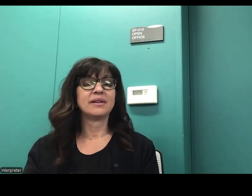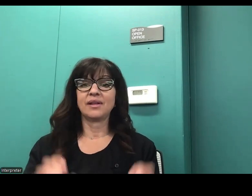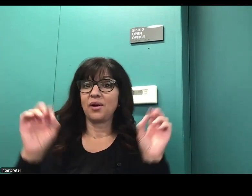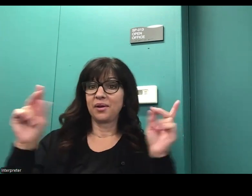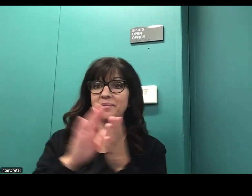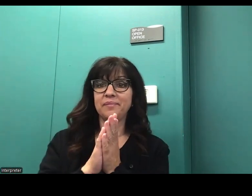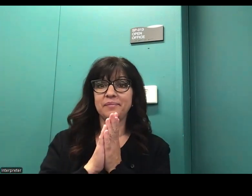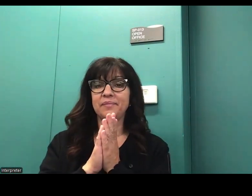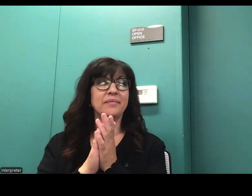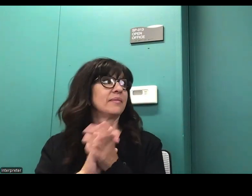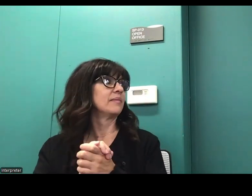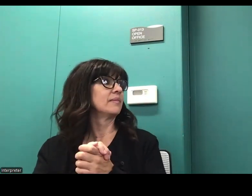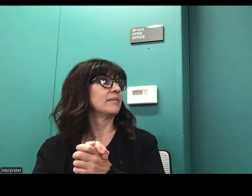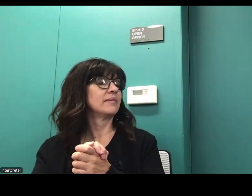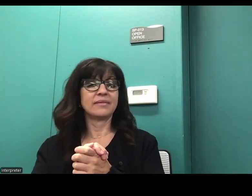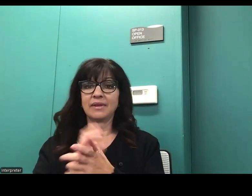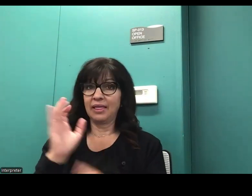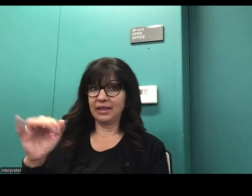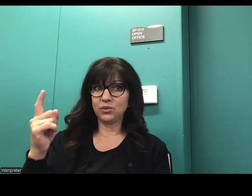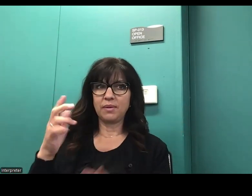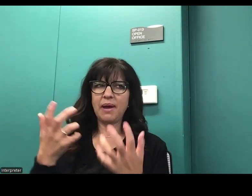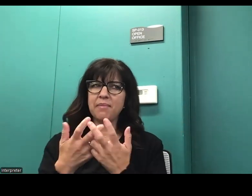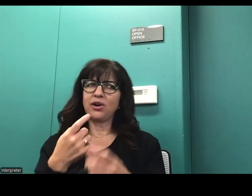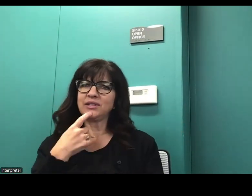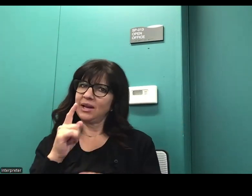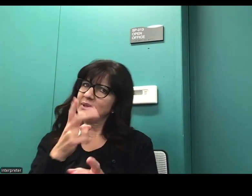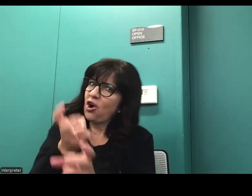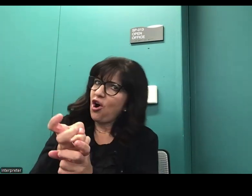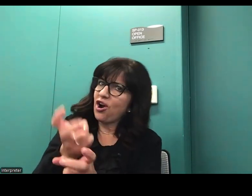Okay. That's why my partner says it was kind of hard.